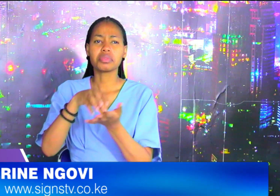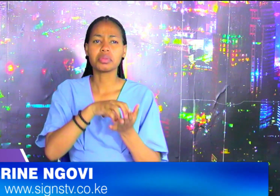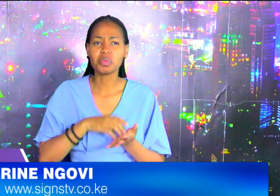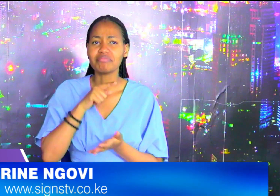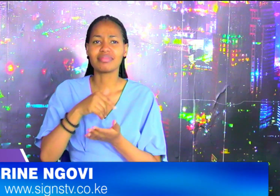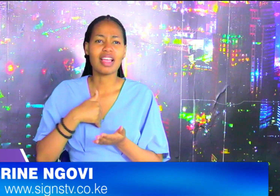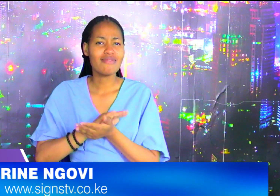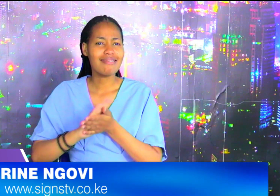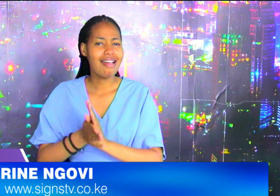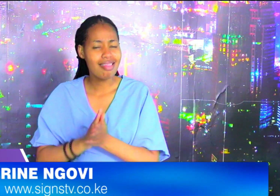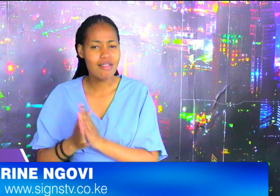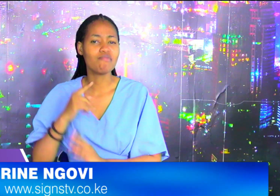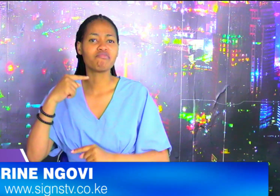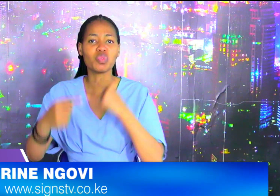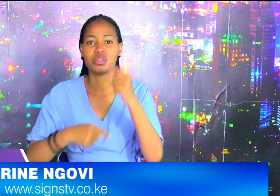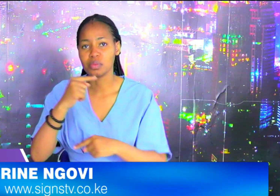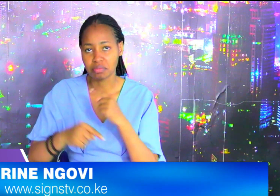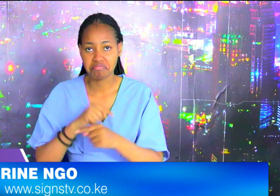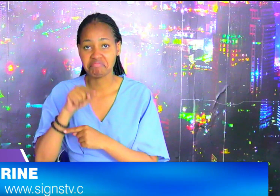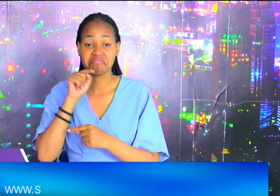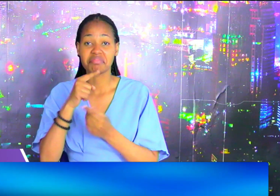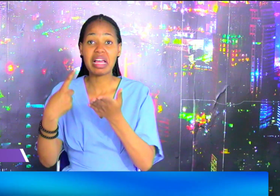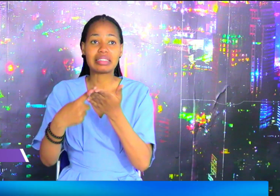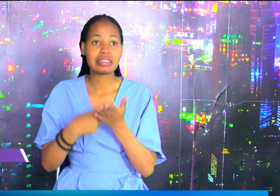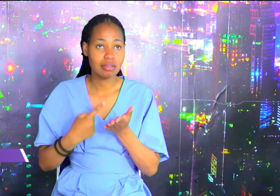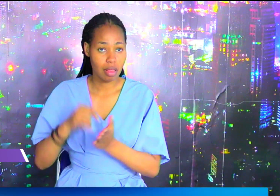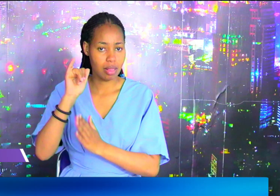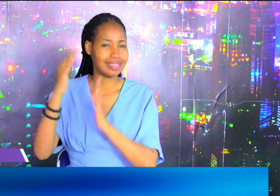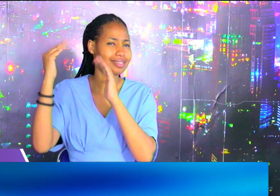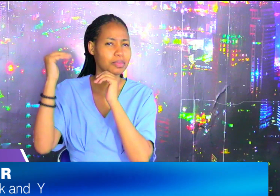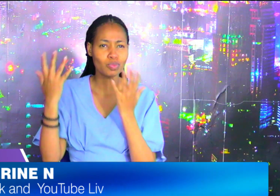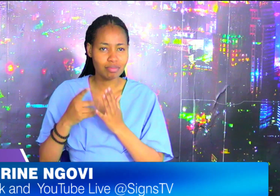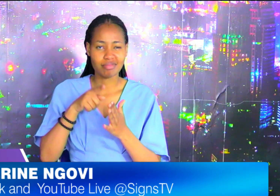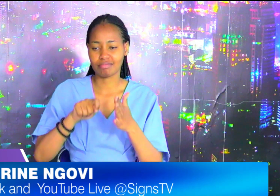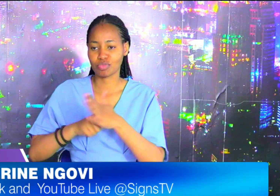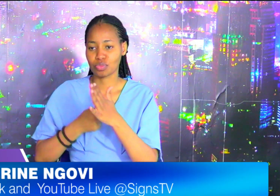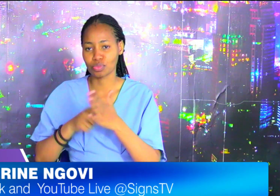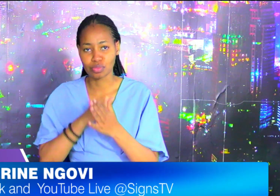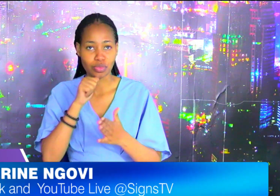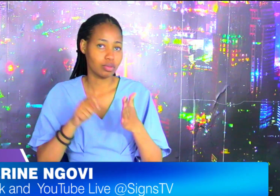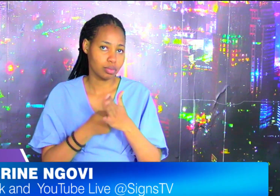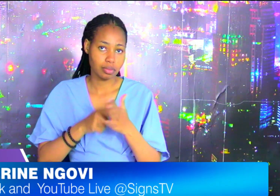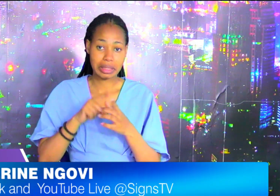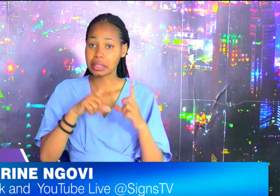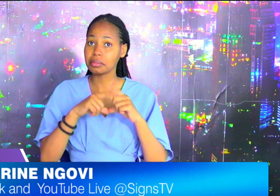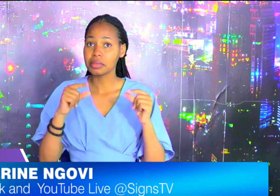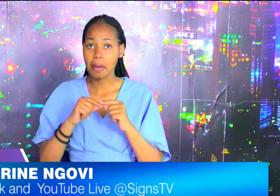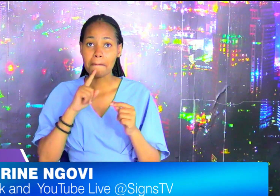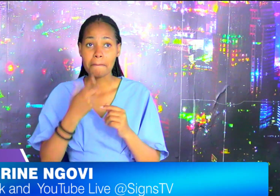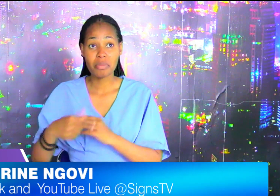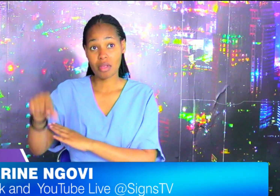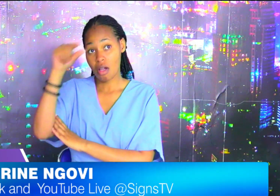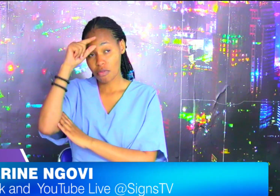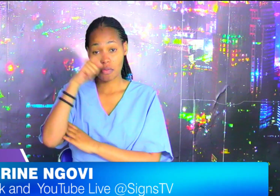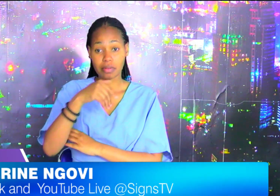Azimio coalitions, stating that nothing will come out of the dialogue and that was expected to unlock